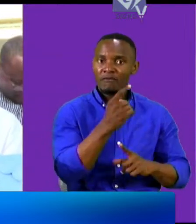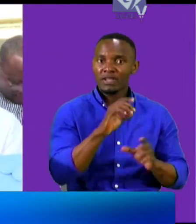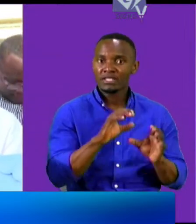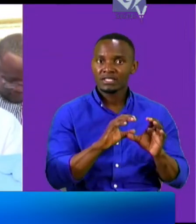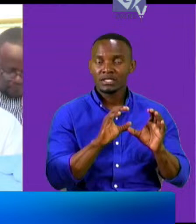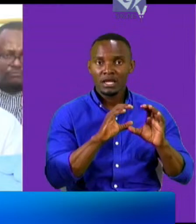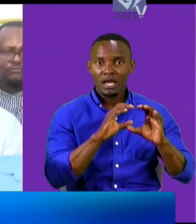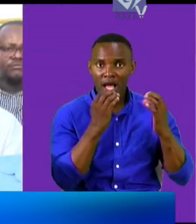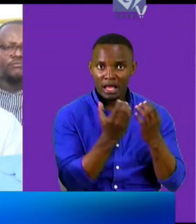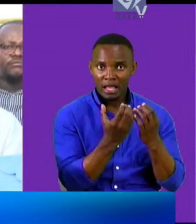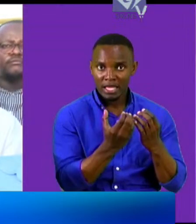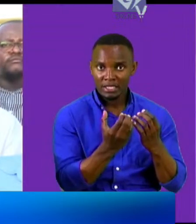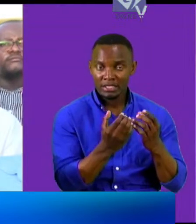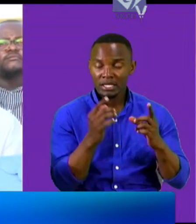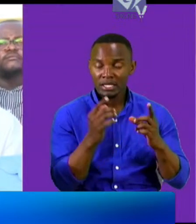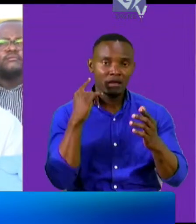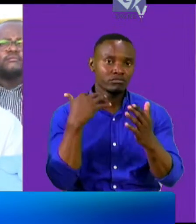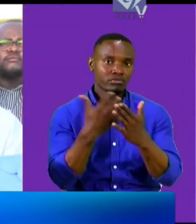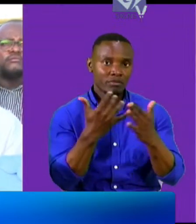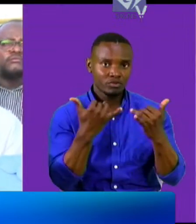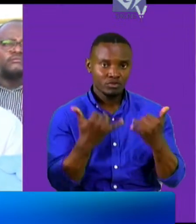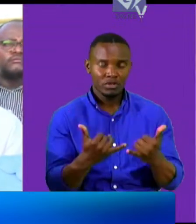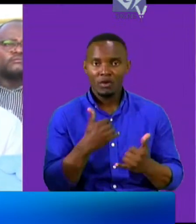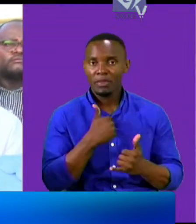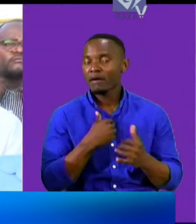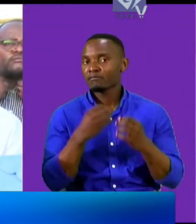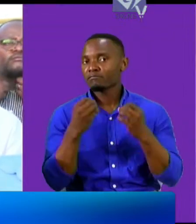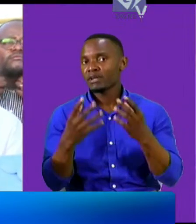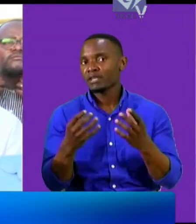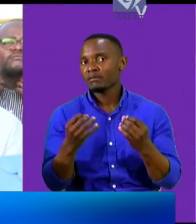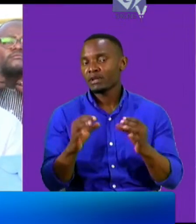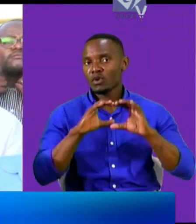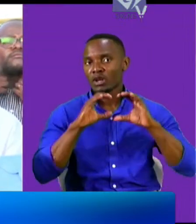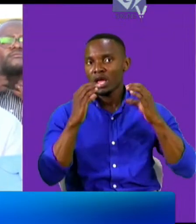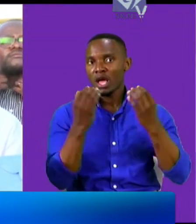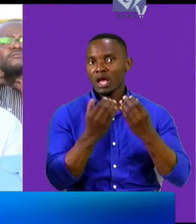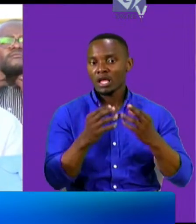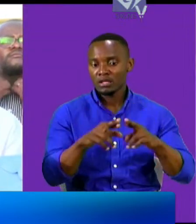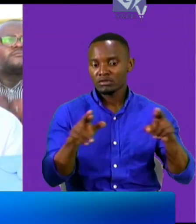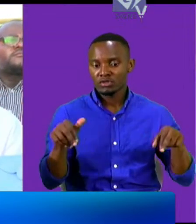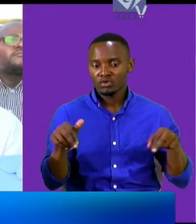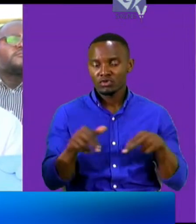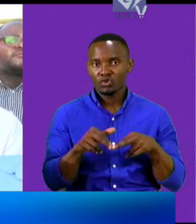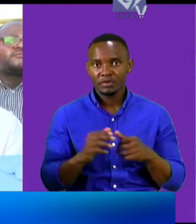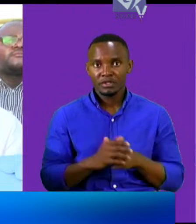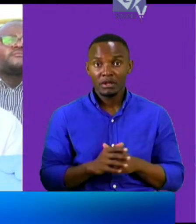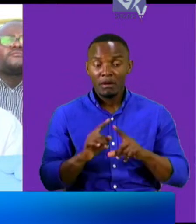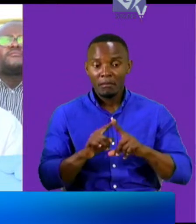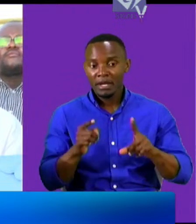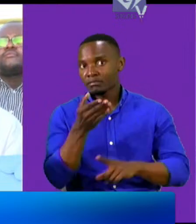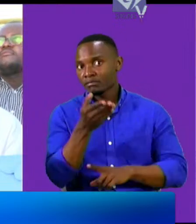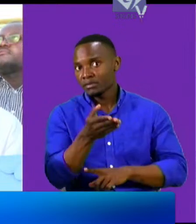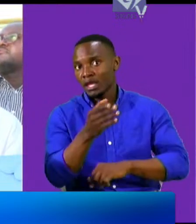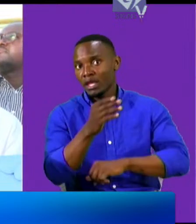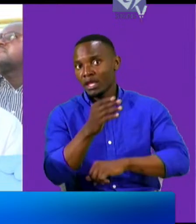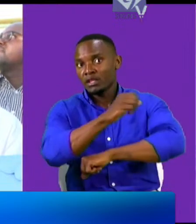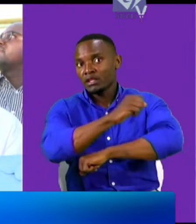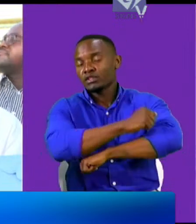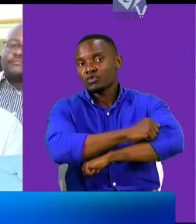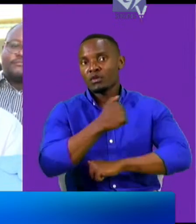date, when they have quite a number of so many classrooms and blocks. But in Gomeni particularly, I